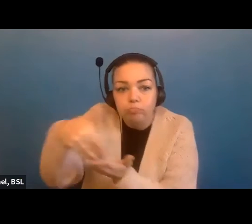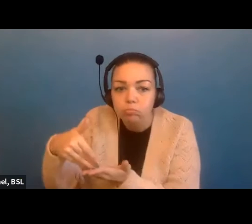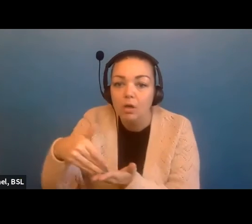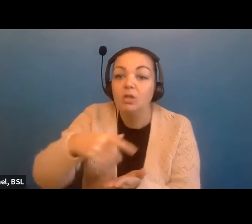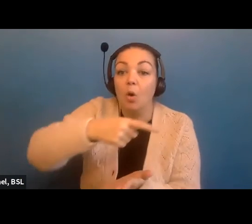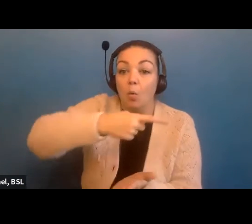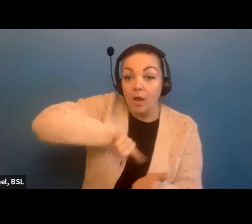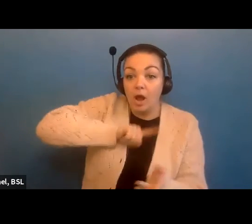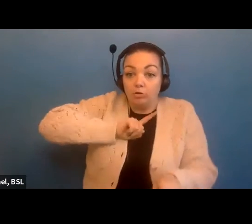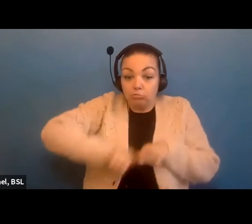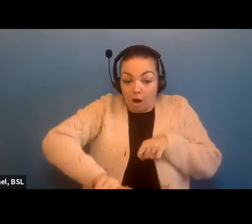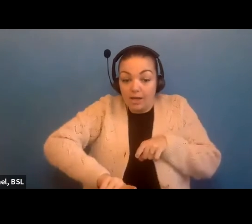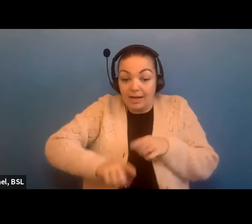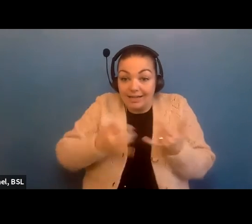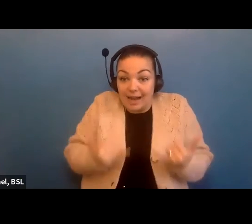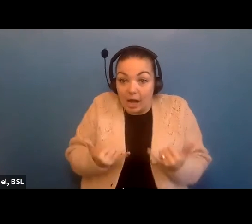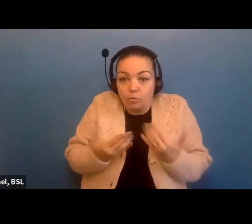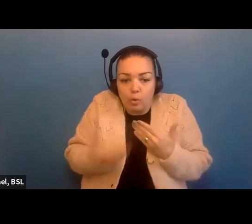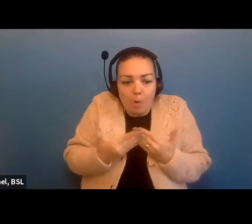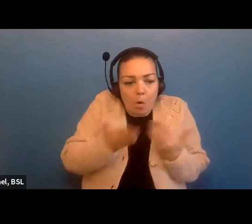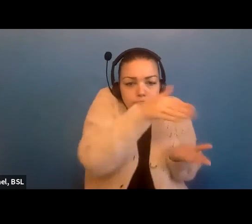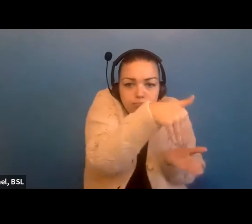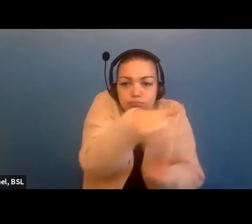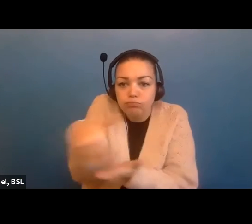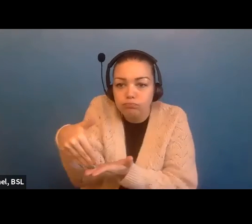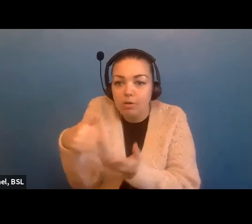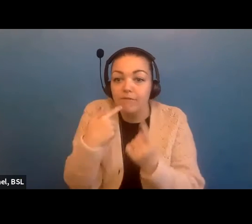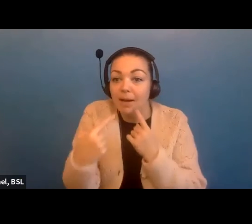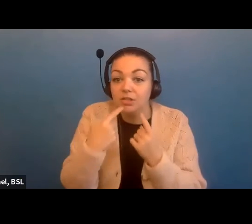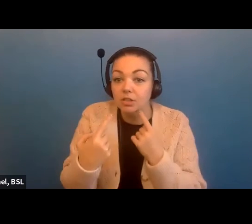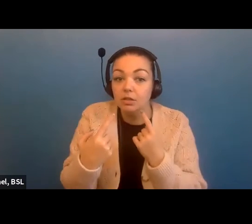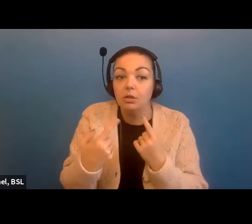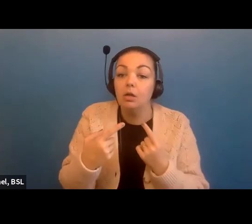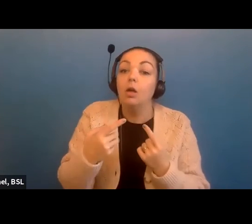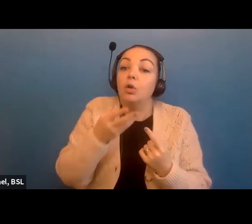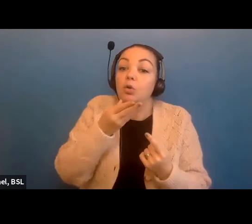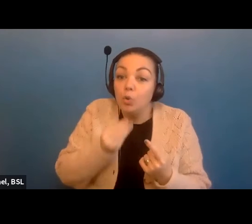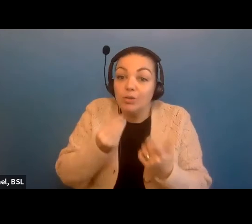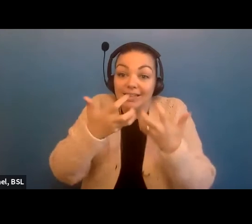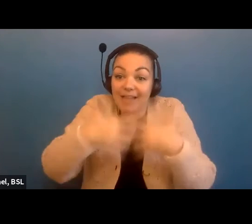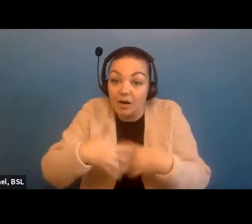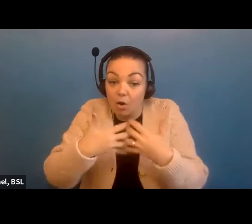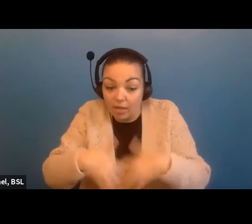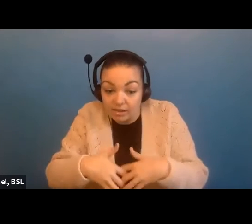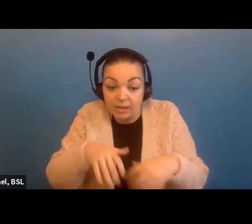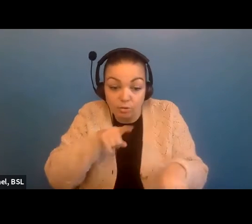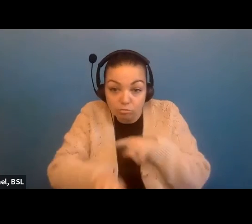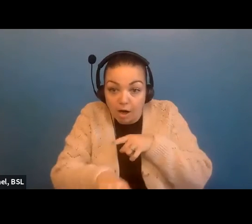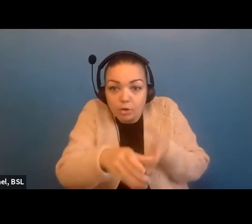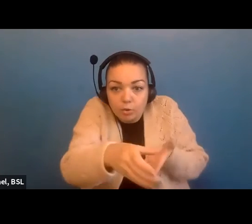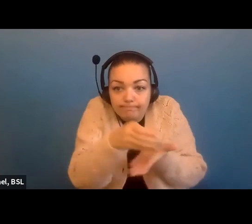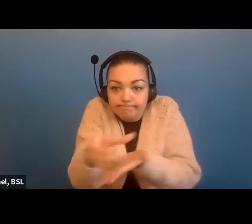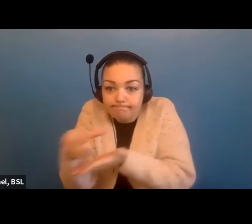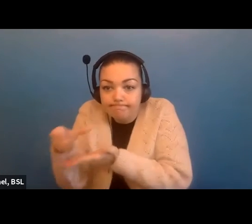we are concentrated on the more inclusive data collection, utilizing the technology-based data collection with participatory